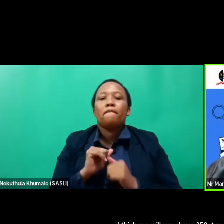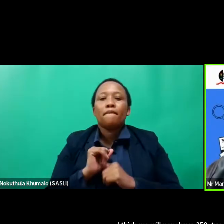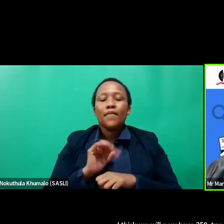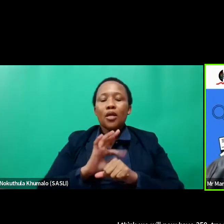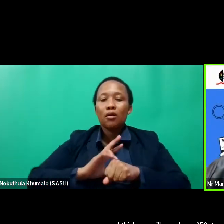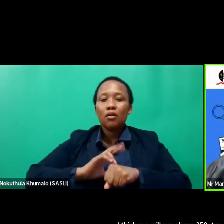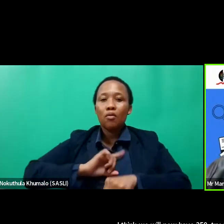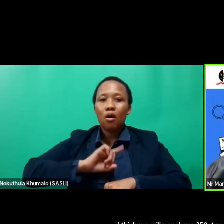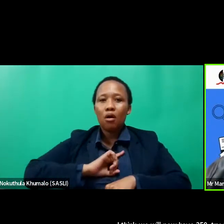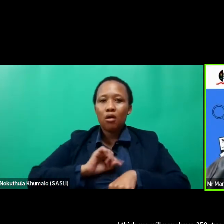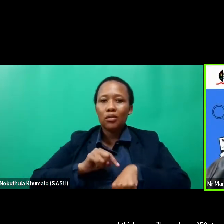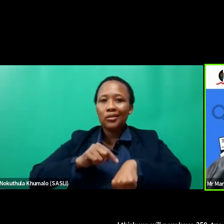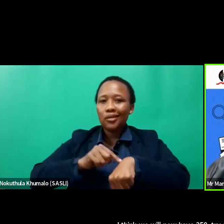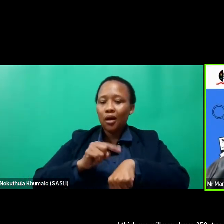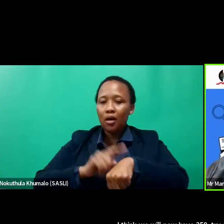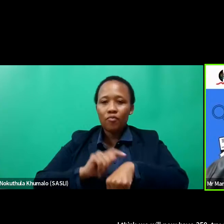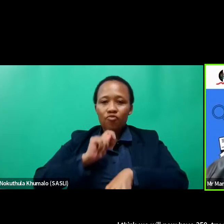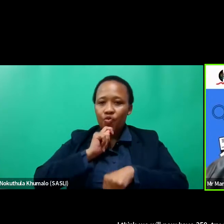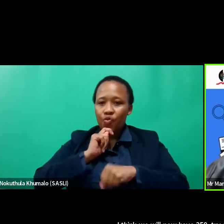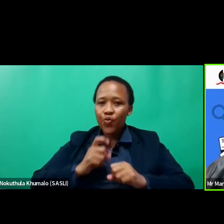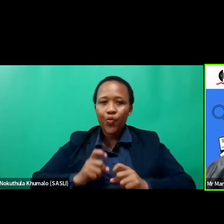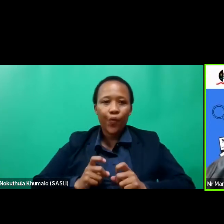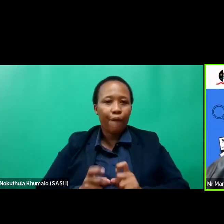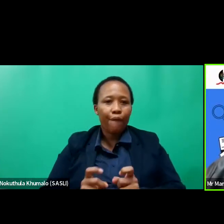constraints that we have been given.